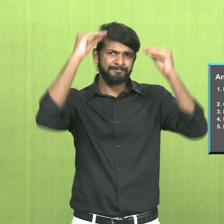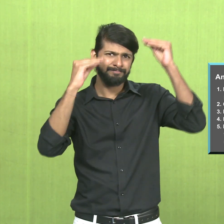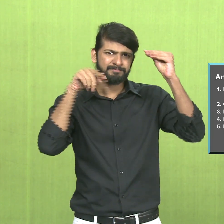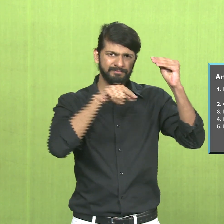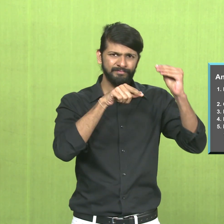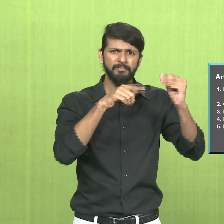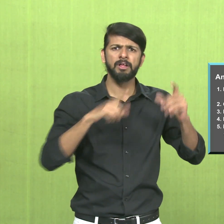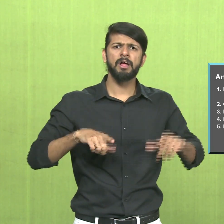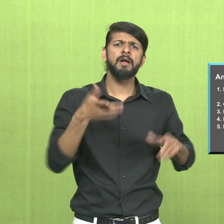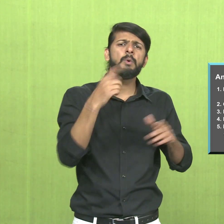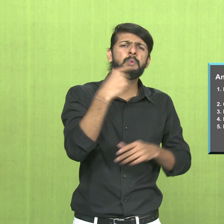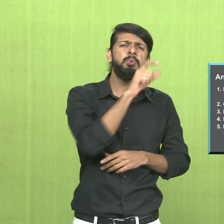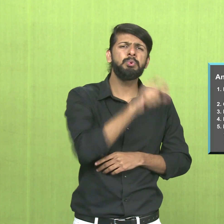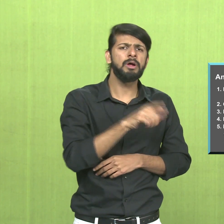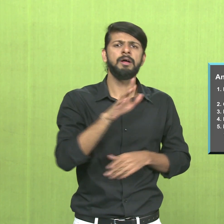Pablo Picasso